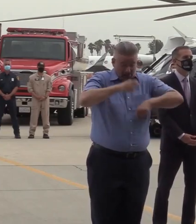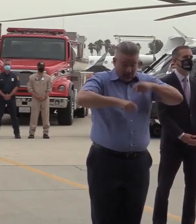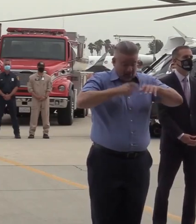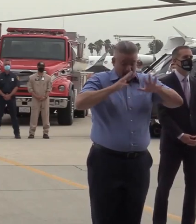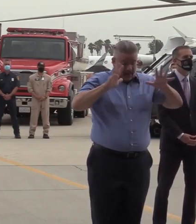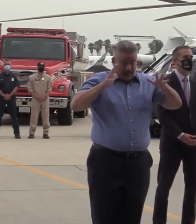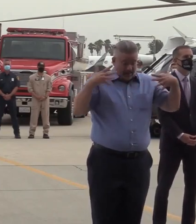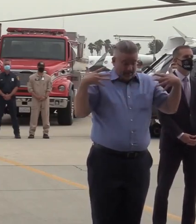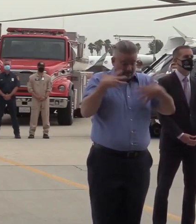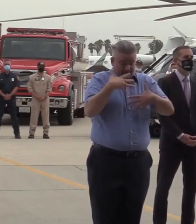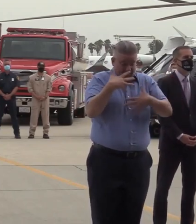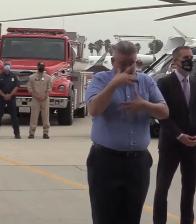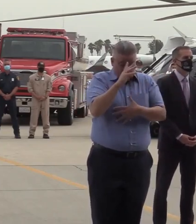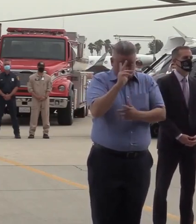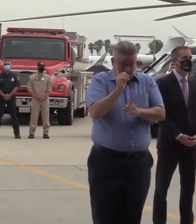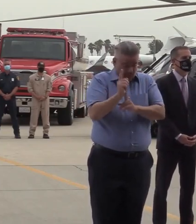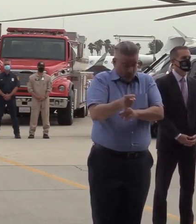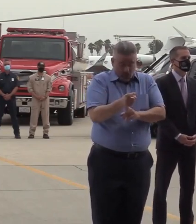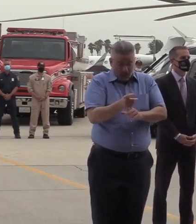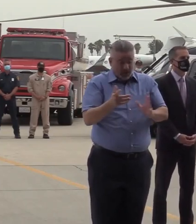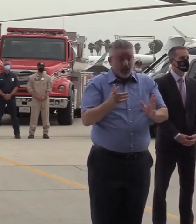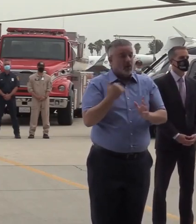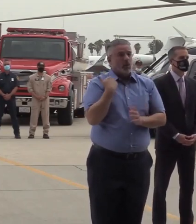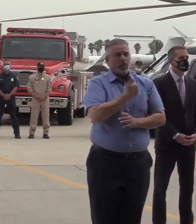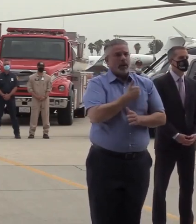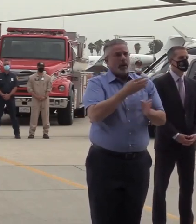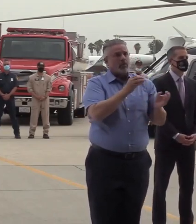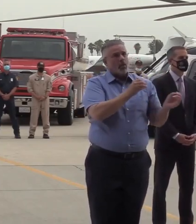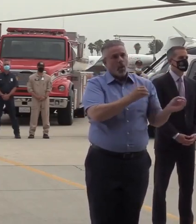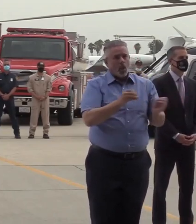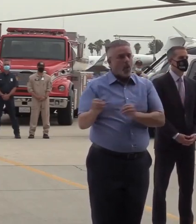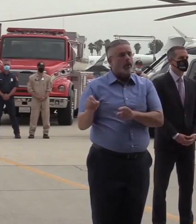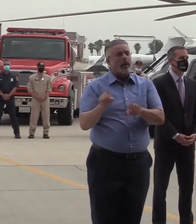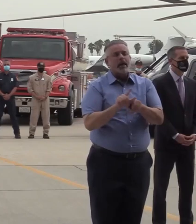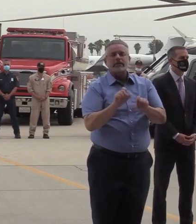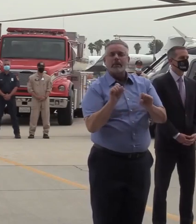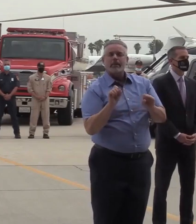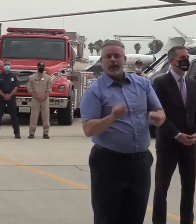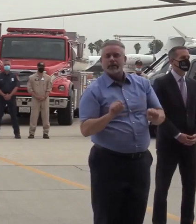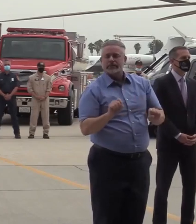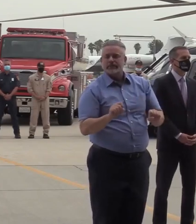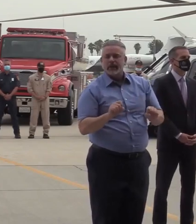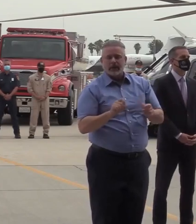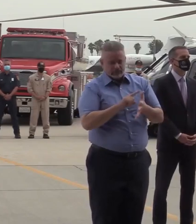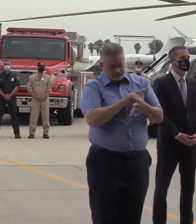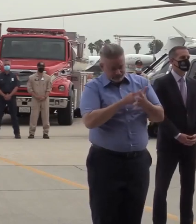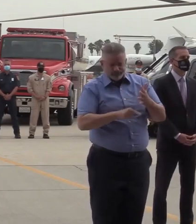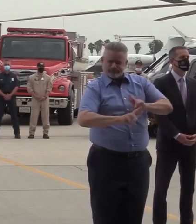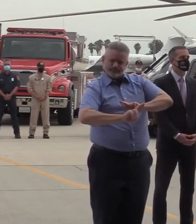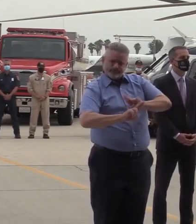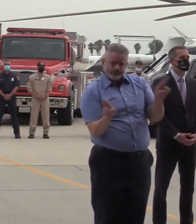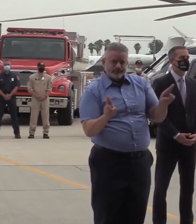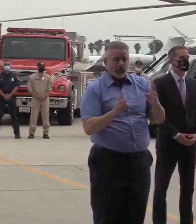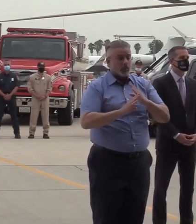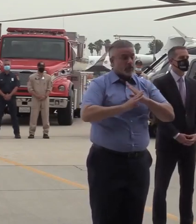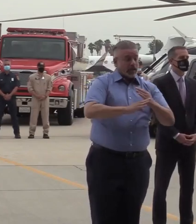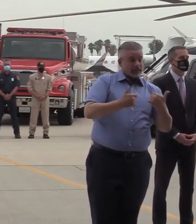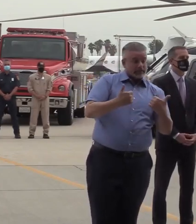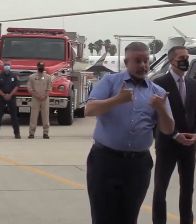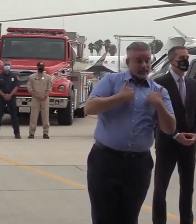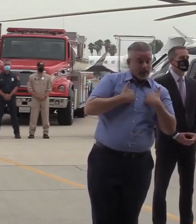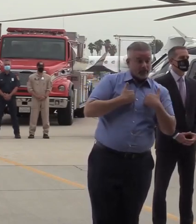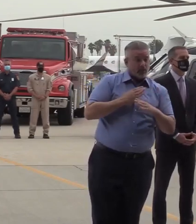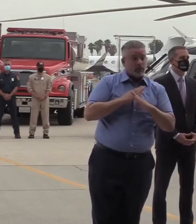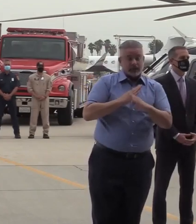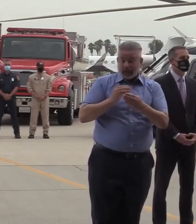in that fearful moment, that we are as organized as we can possibly be so that we both protect ourselves, protect